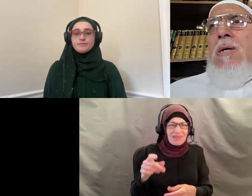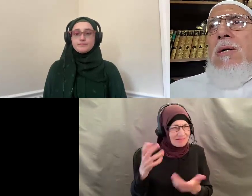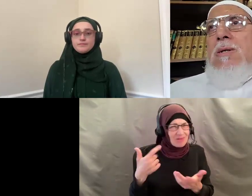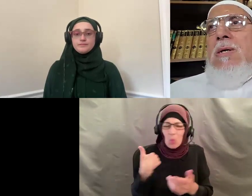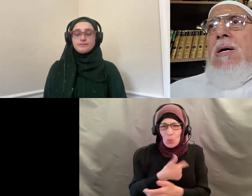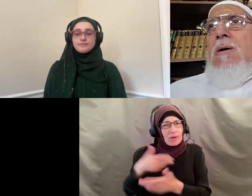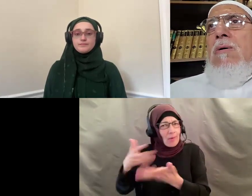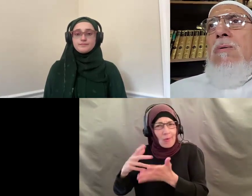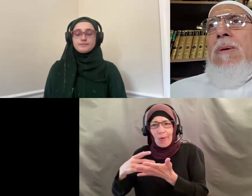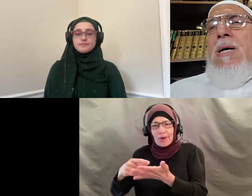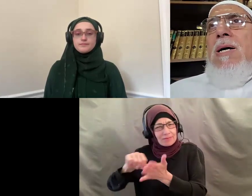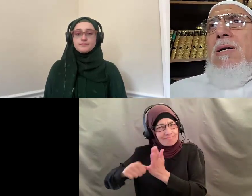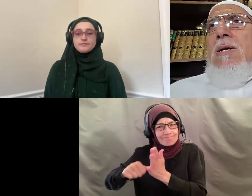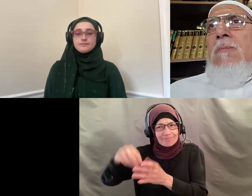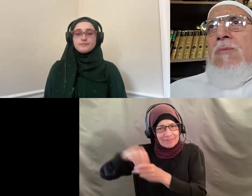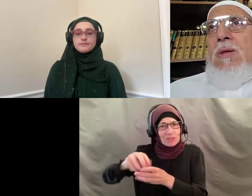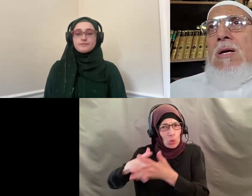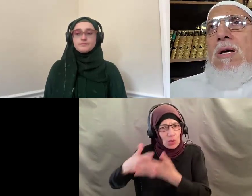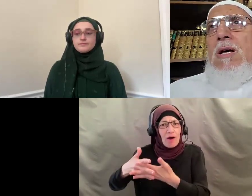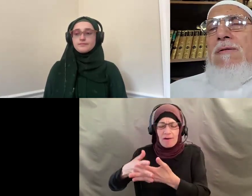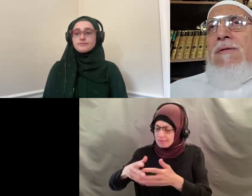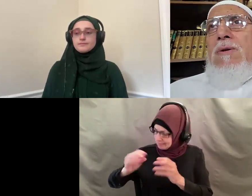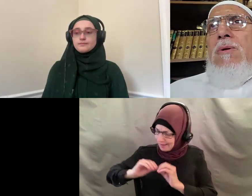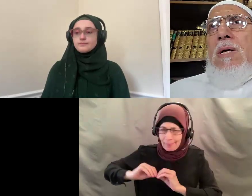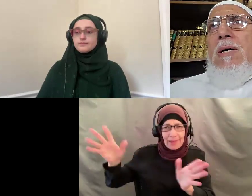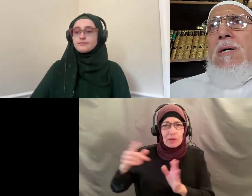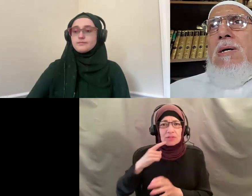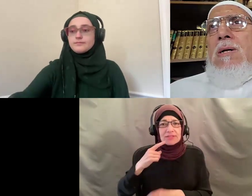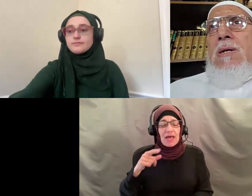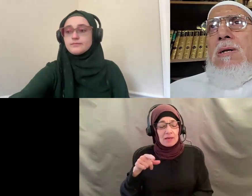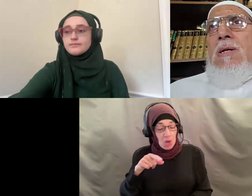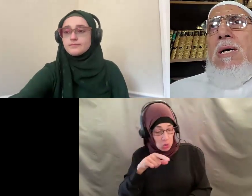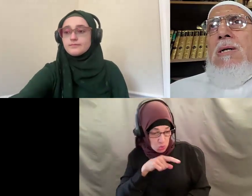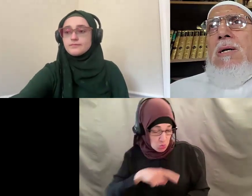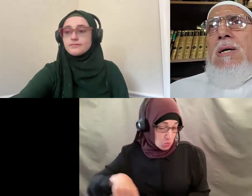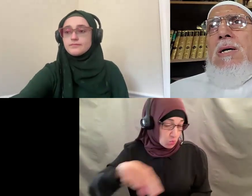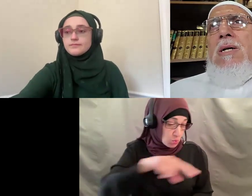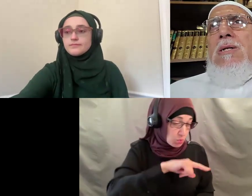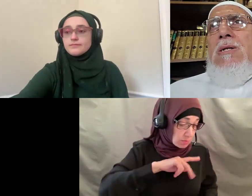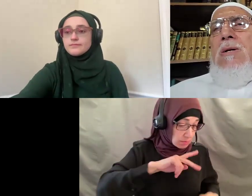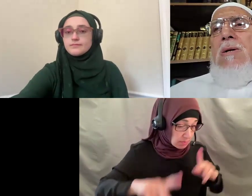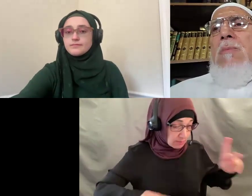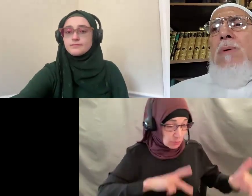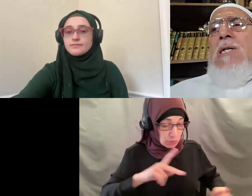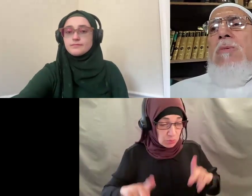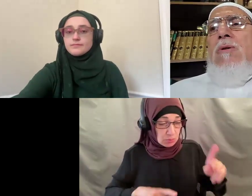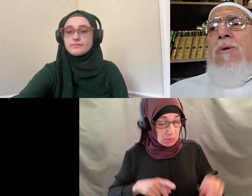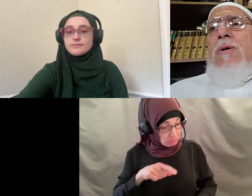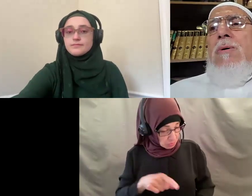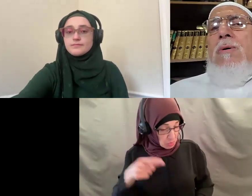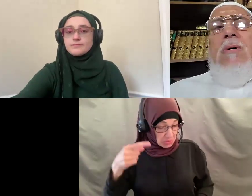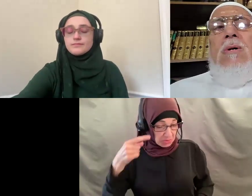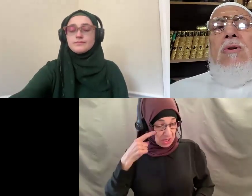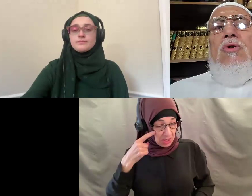this, saying, O mankind, if you think that it is impossible